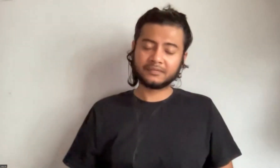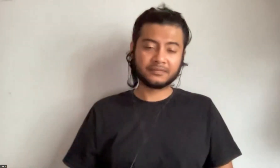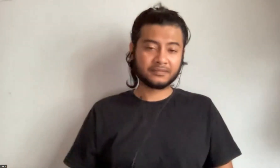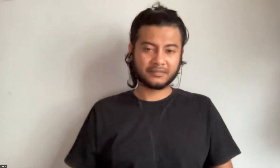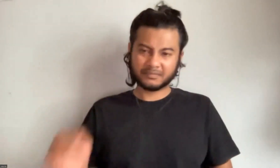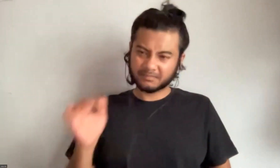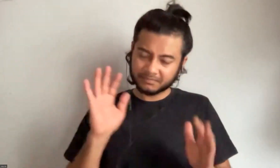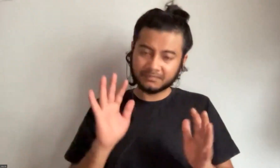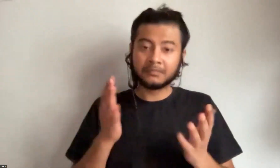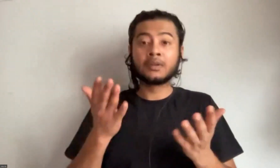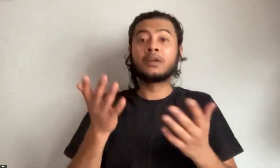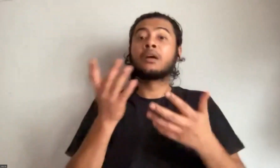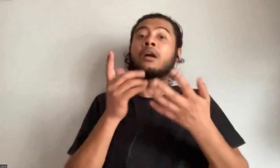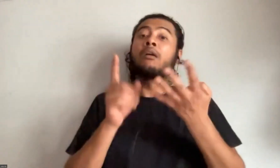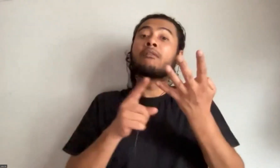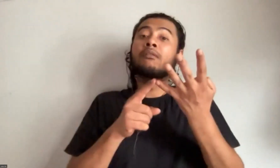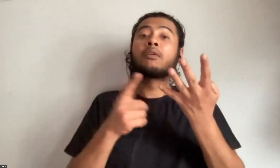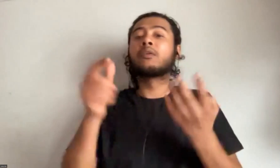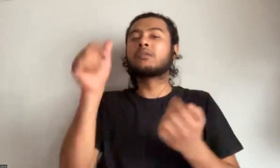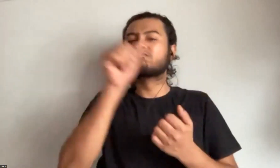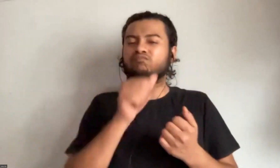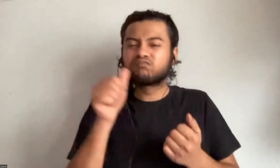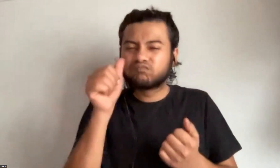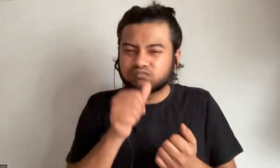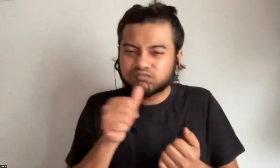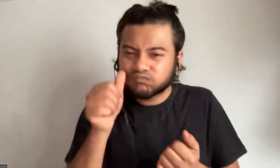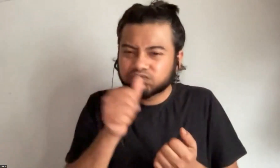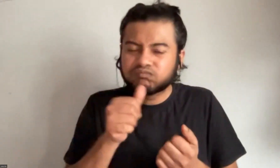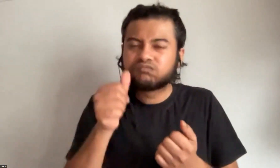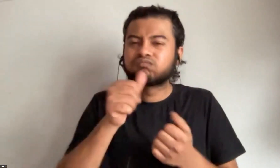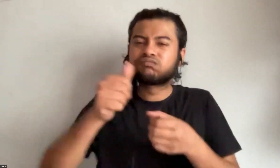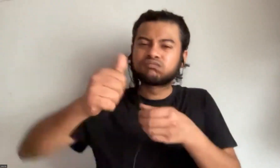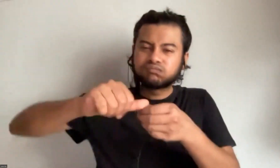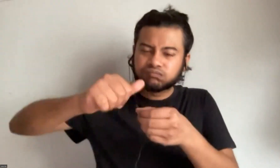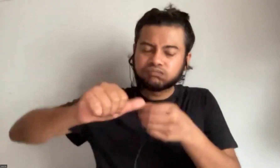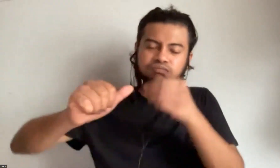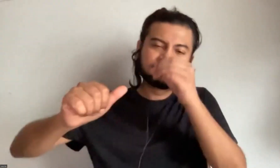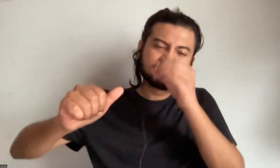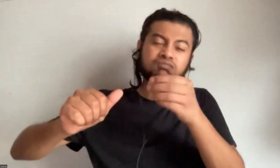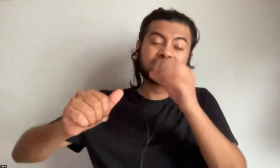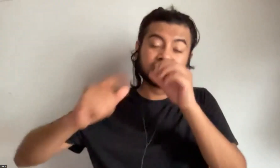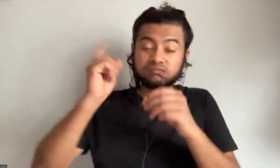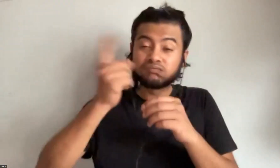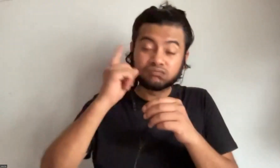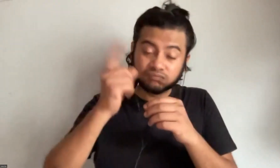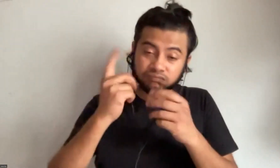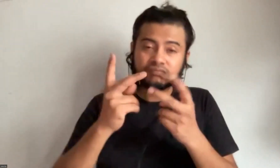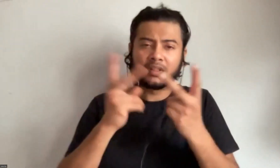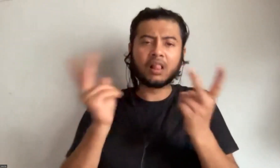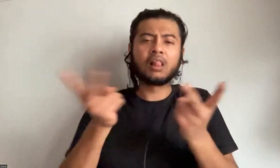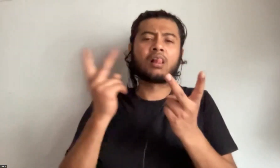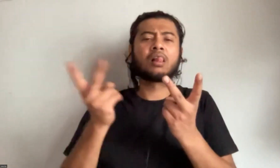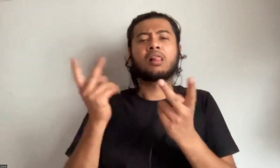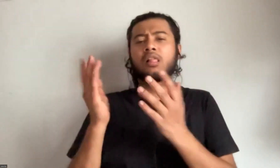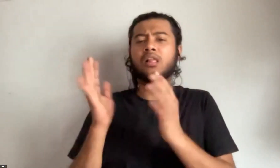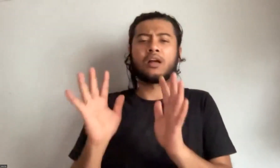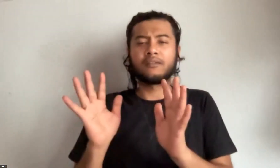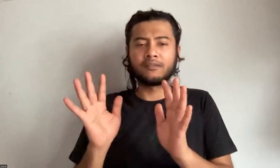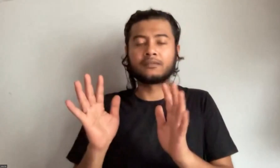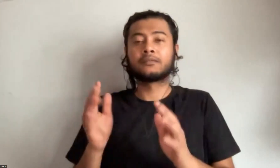intoxication. There is people who are drinking, they are consuming liquor. So these are very, very, these are just a very few. There